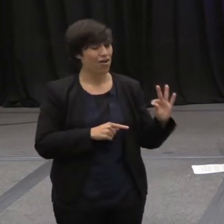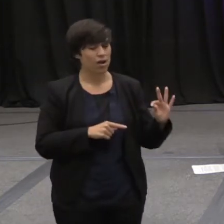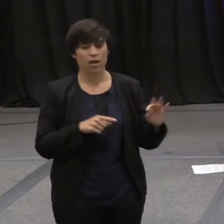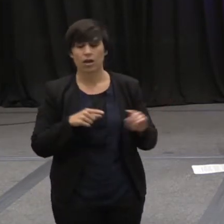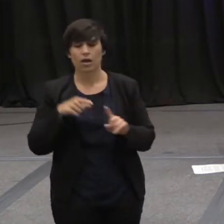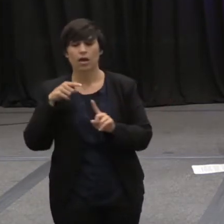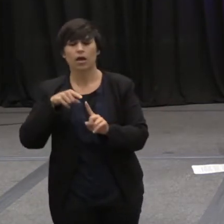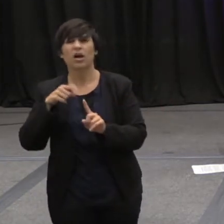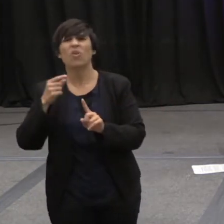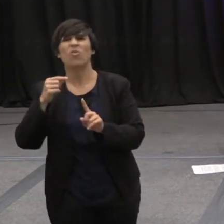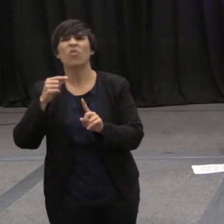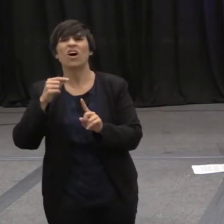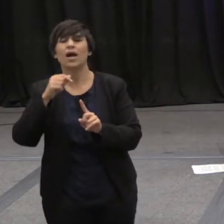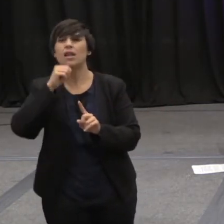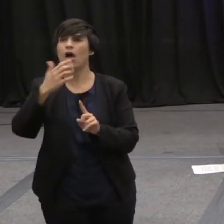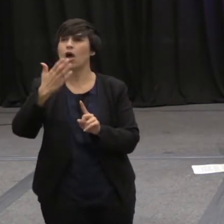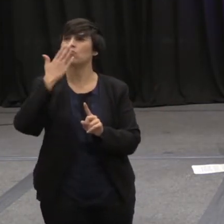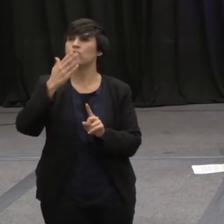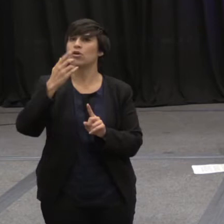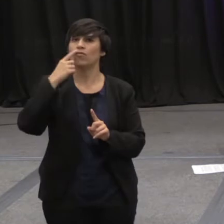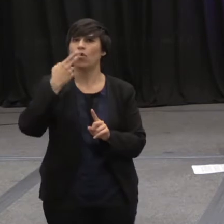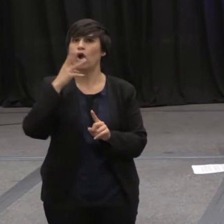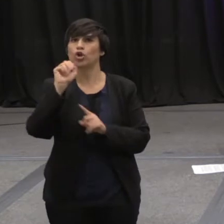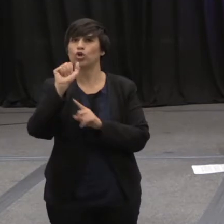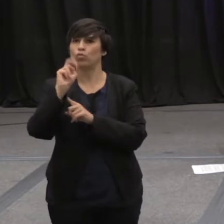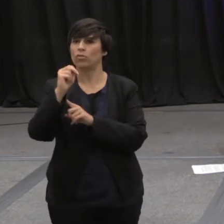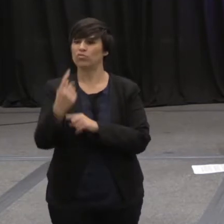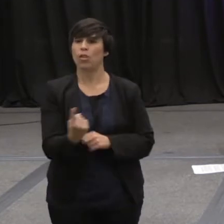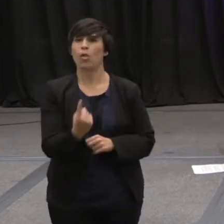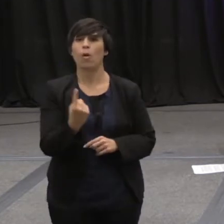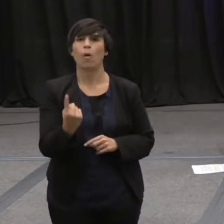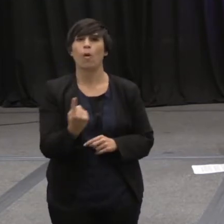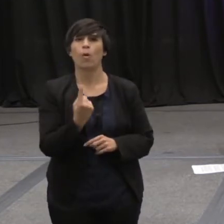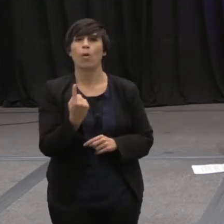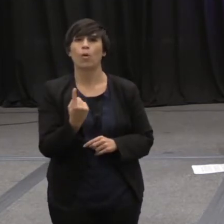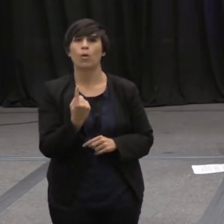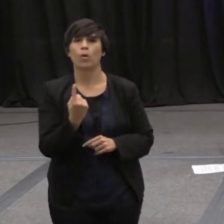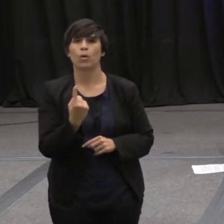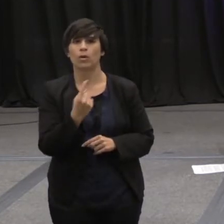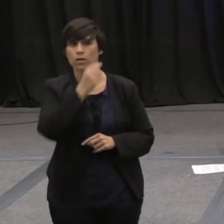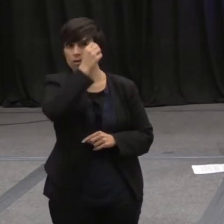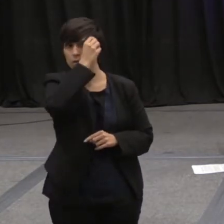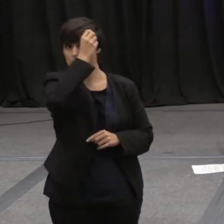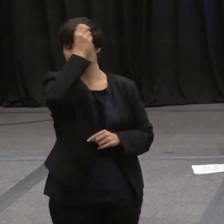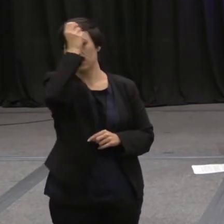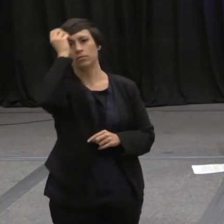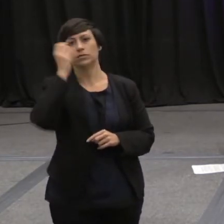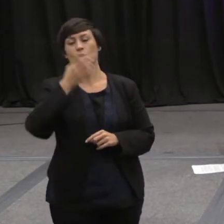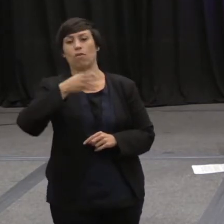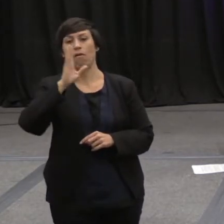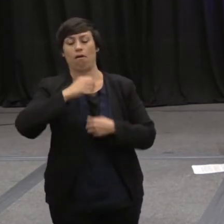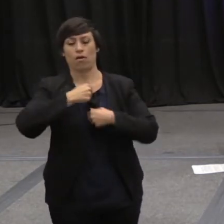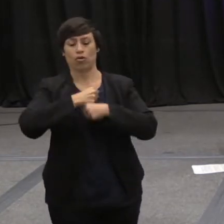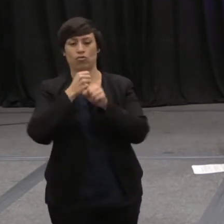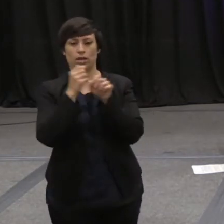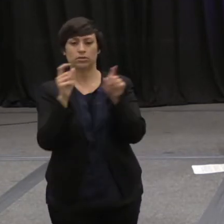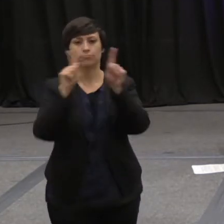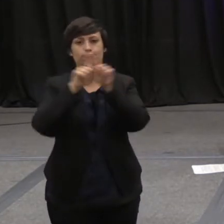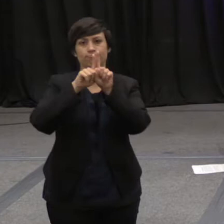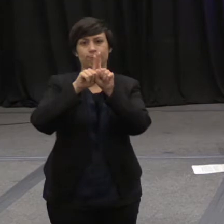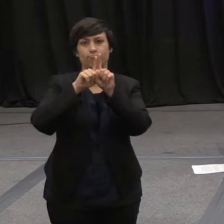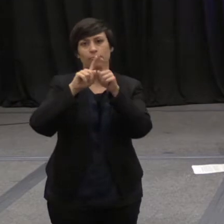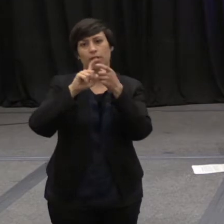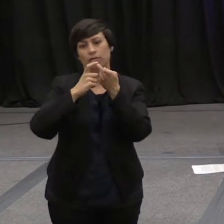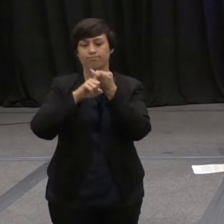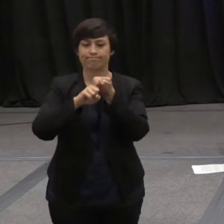not good for a human to be alone. So God creates a companion. So the very